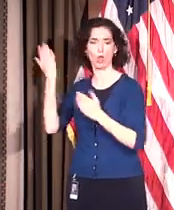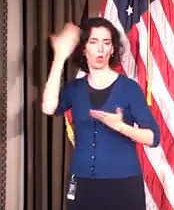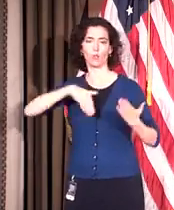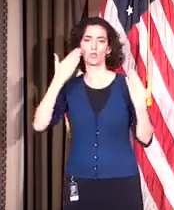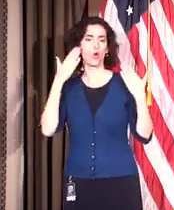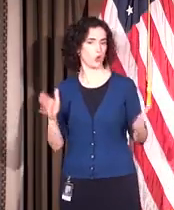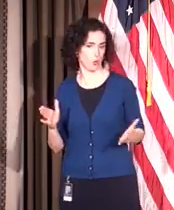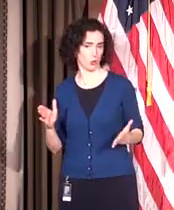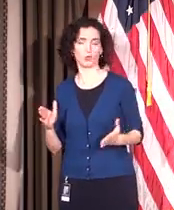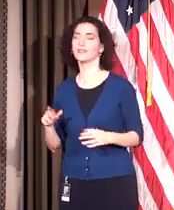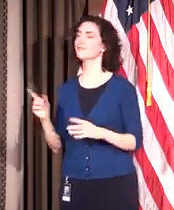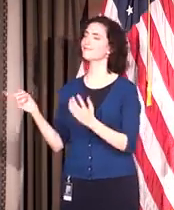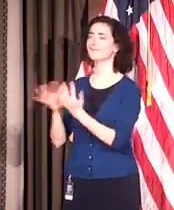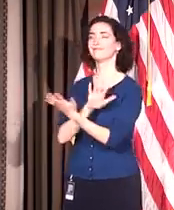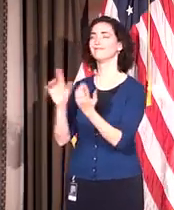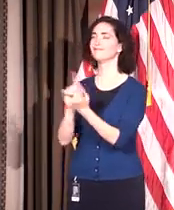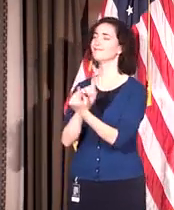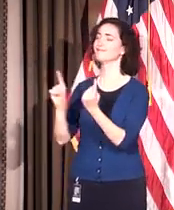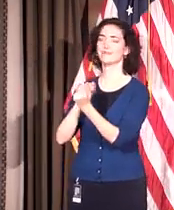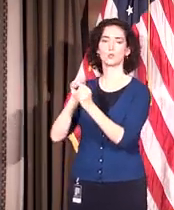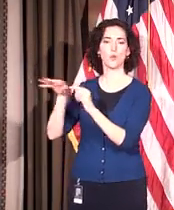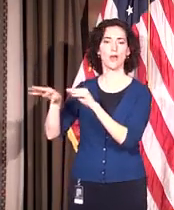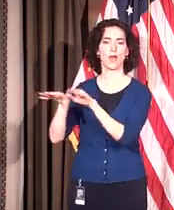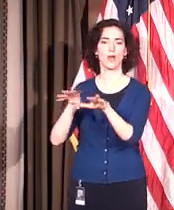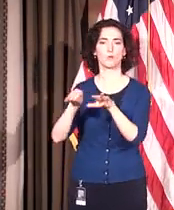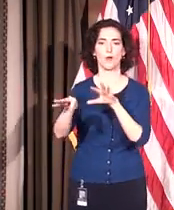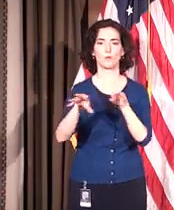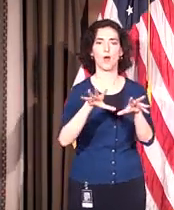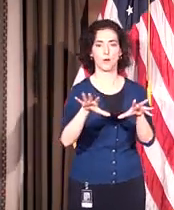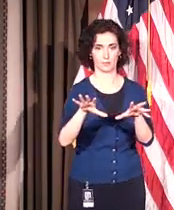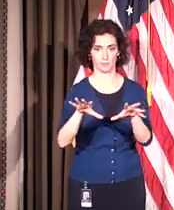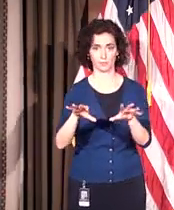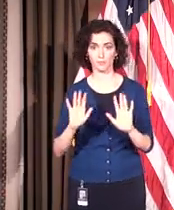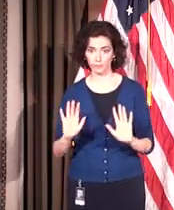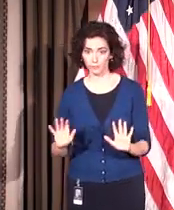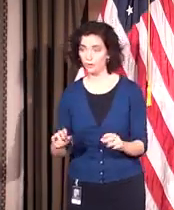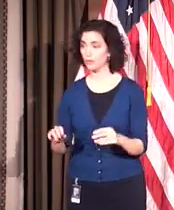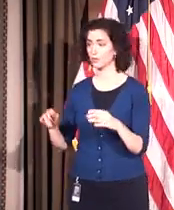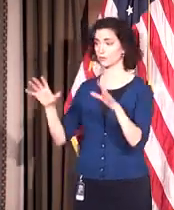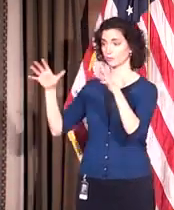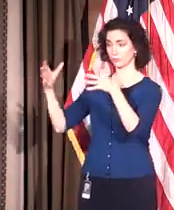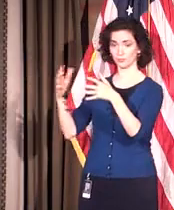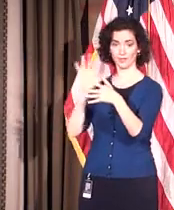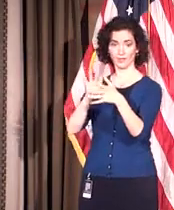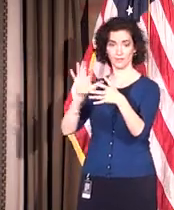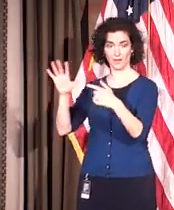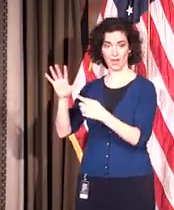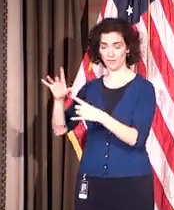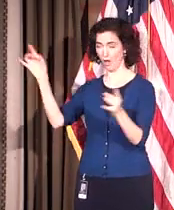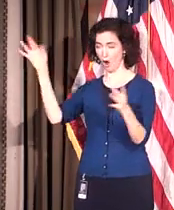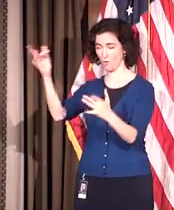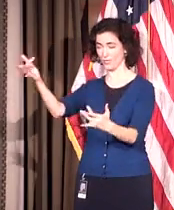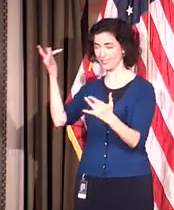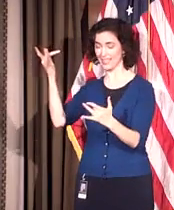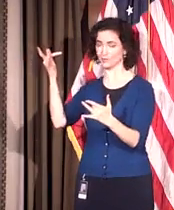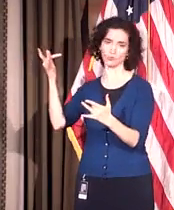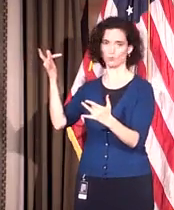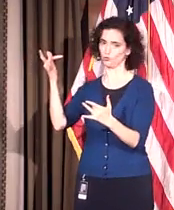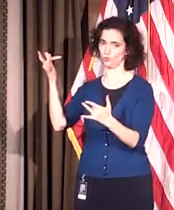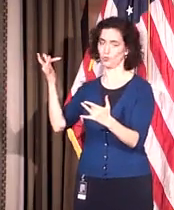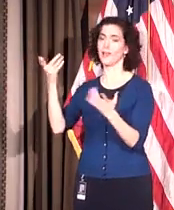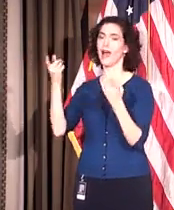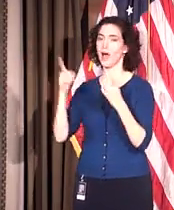at that wedding, and spread COVID in that wedding. None of those 55 individuals got very sick, but they all went